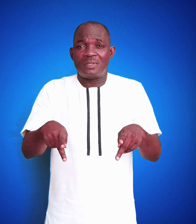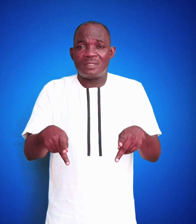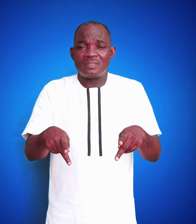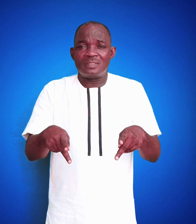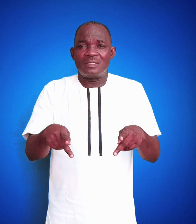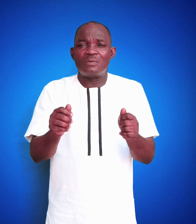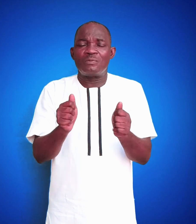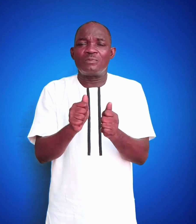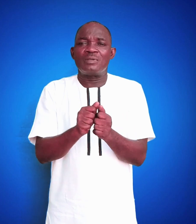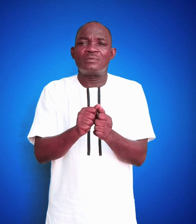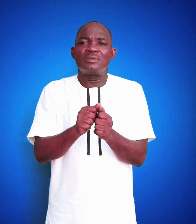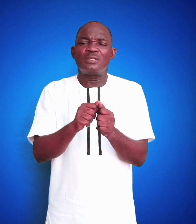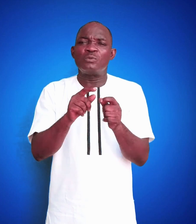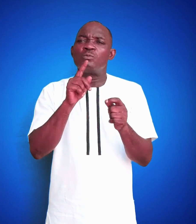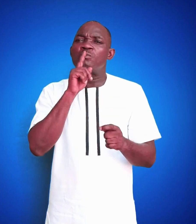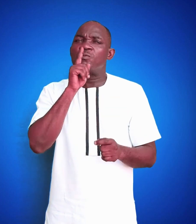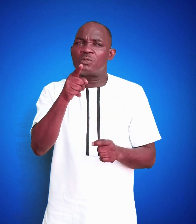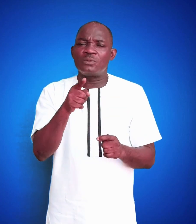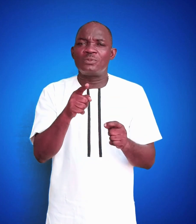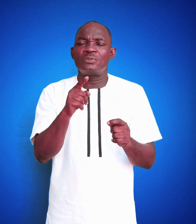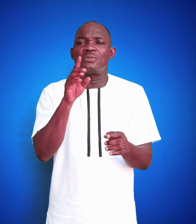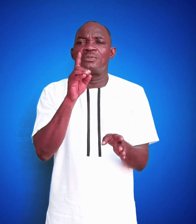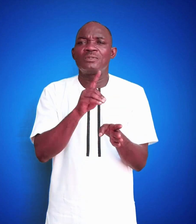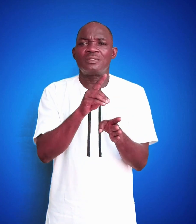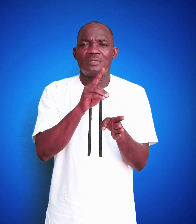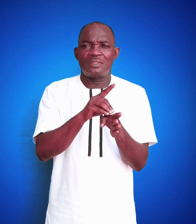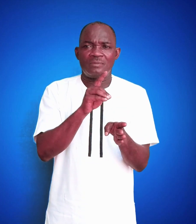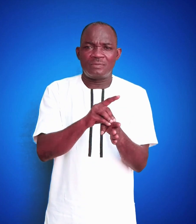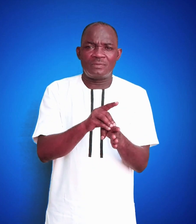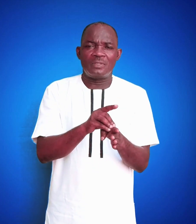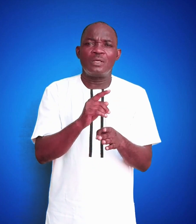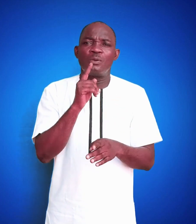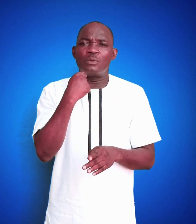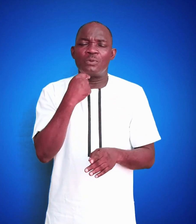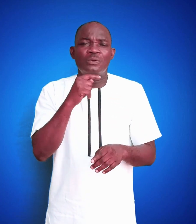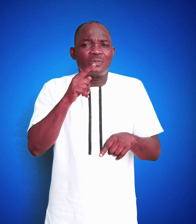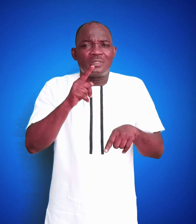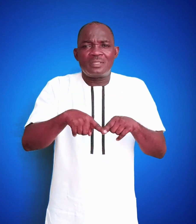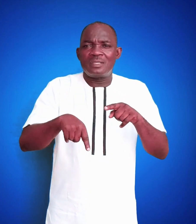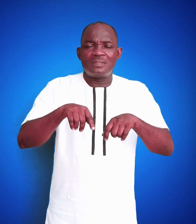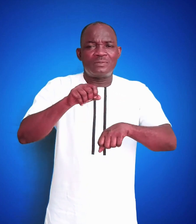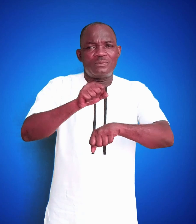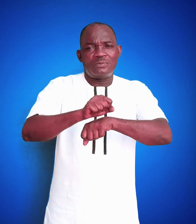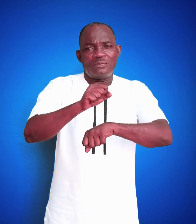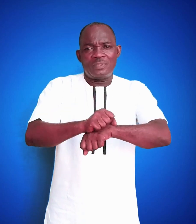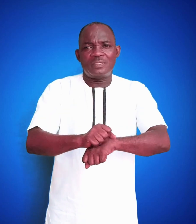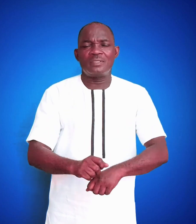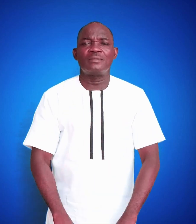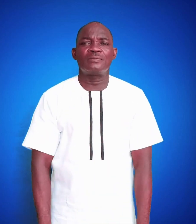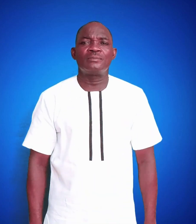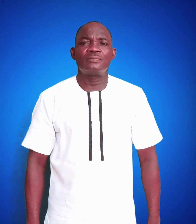Persons with severe disabilities who cannot work.